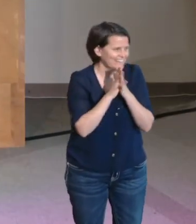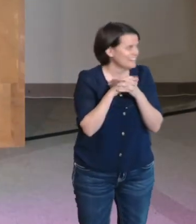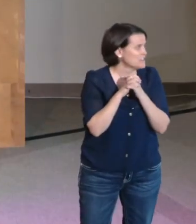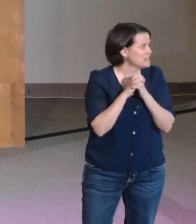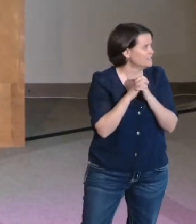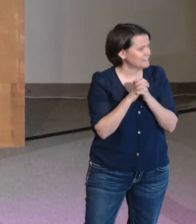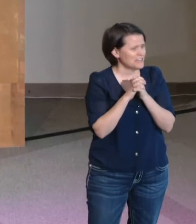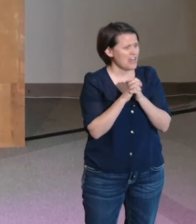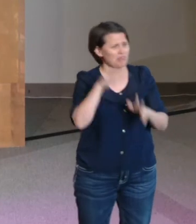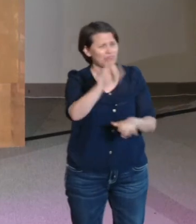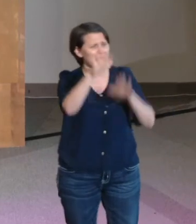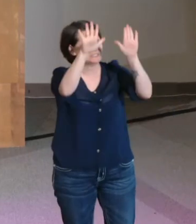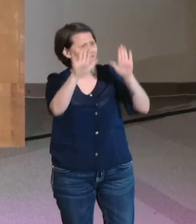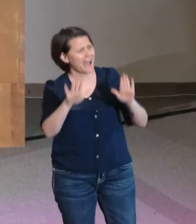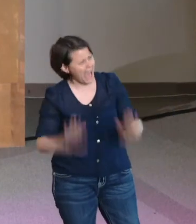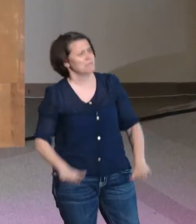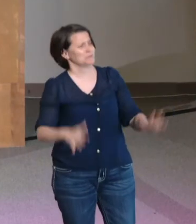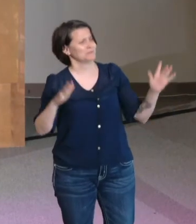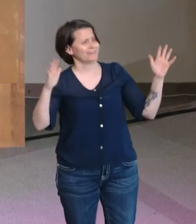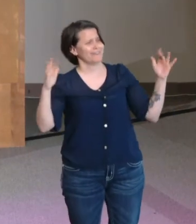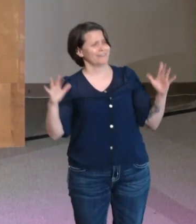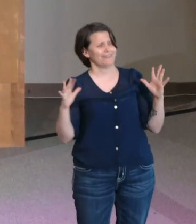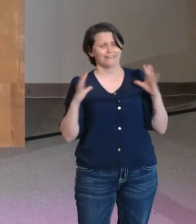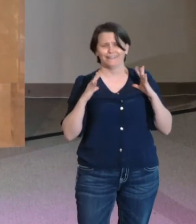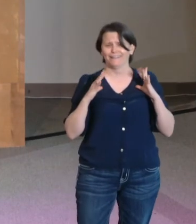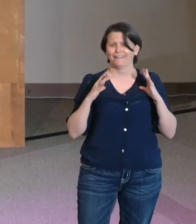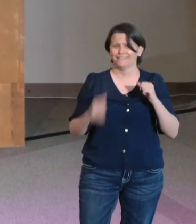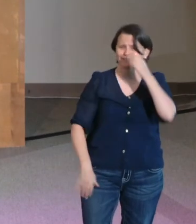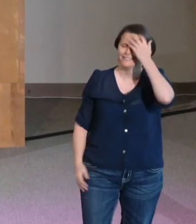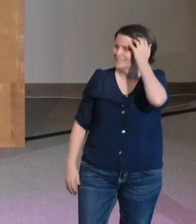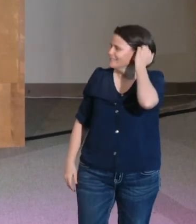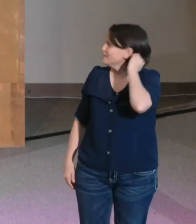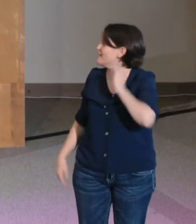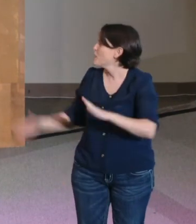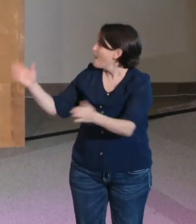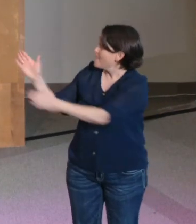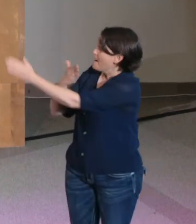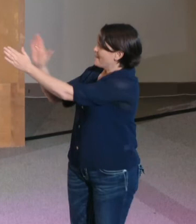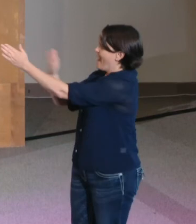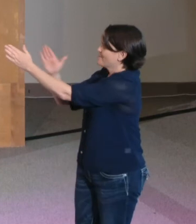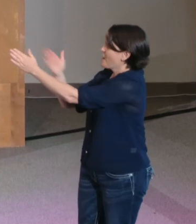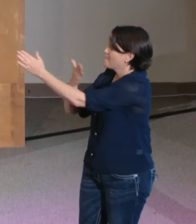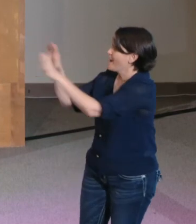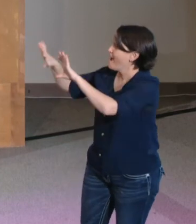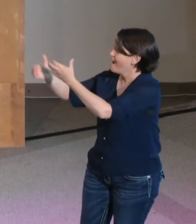That was fabulous. Yes, it was. The band, the band, the